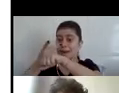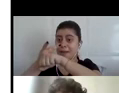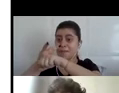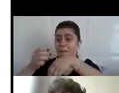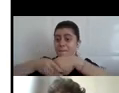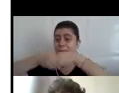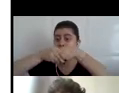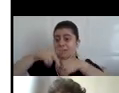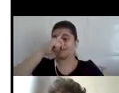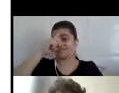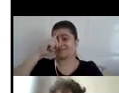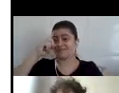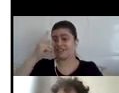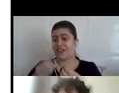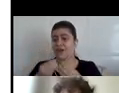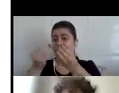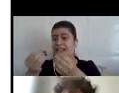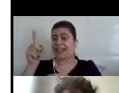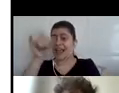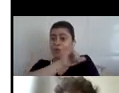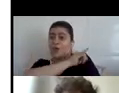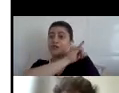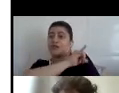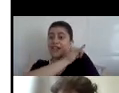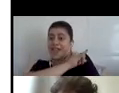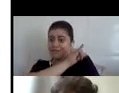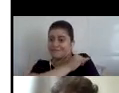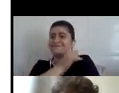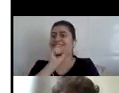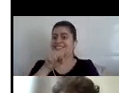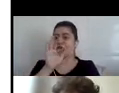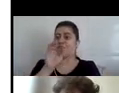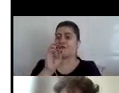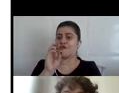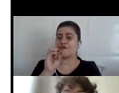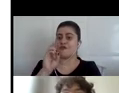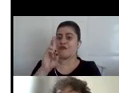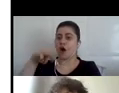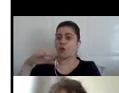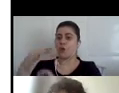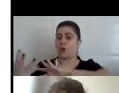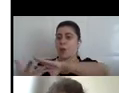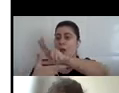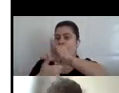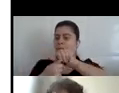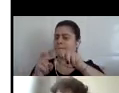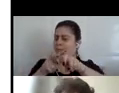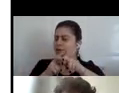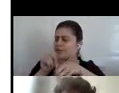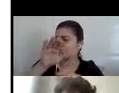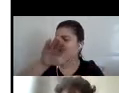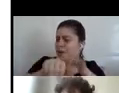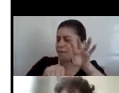signatory cities to participate to this important moment of exchange. Not just to for winning